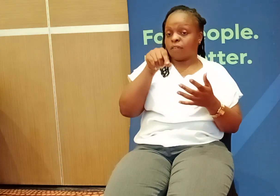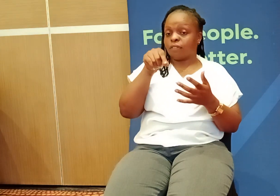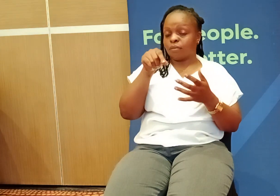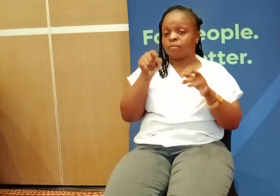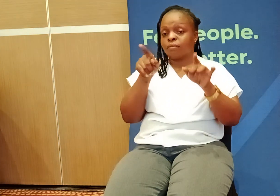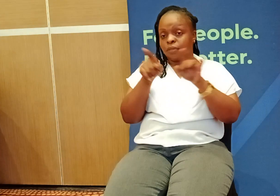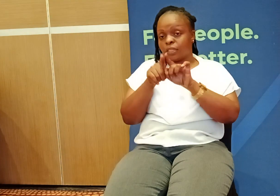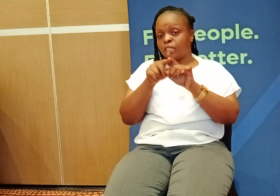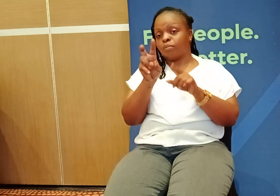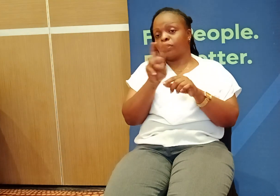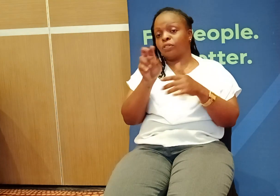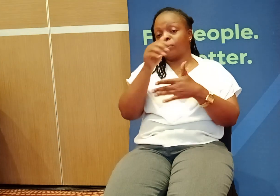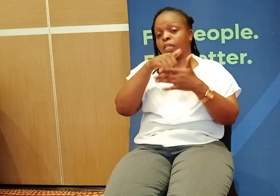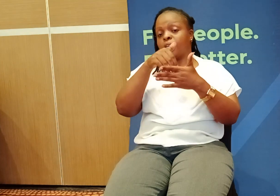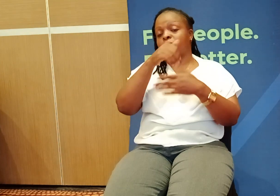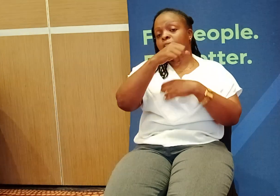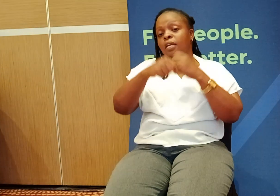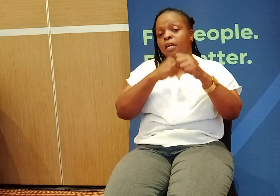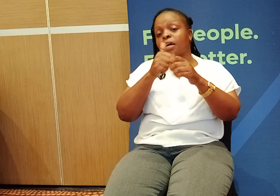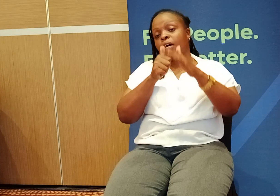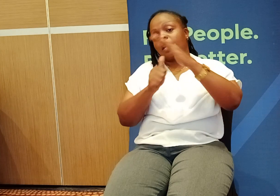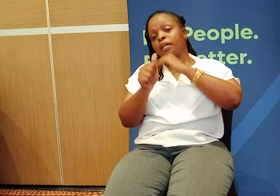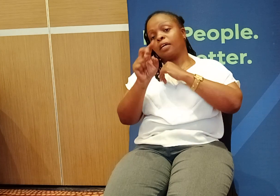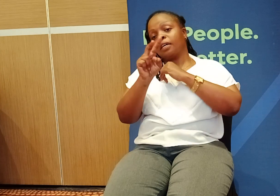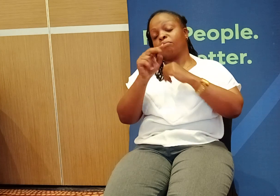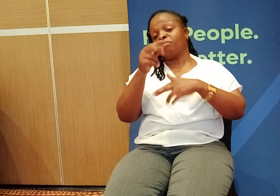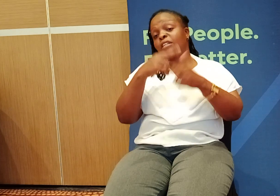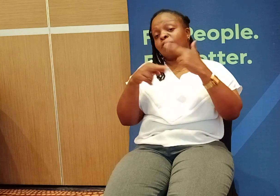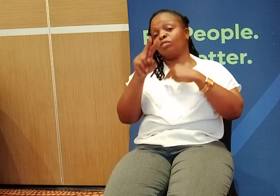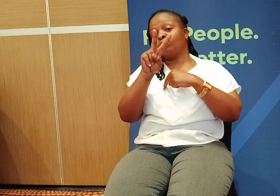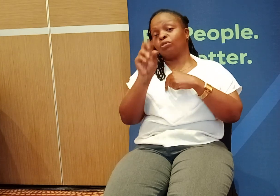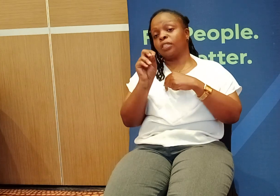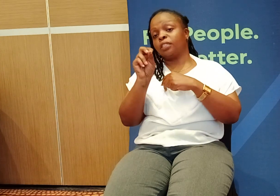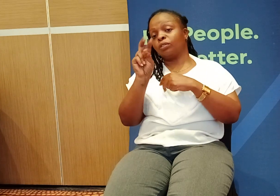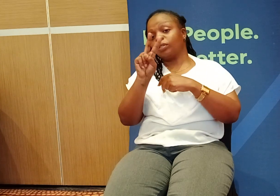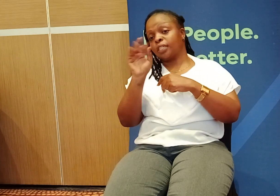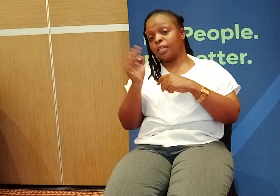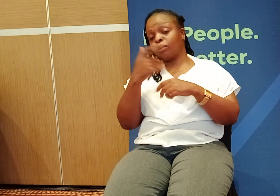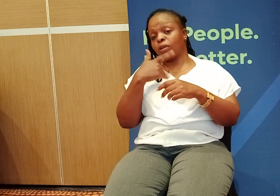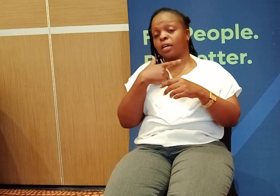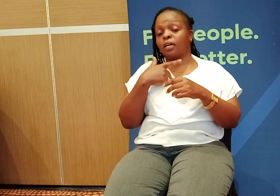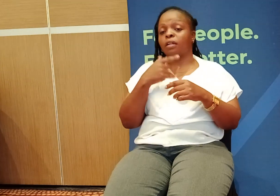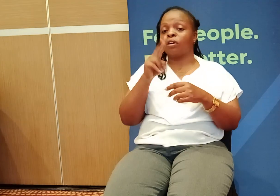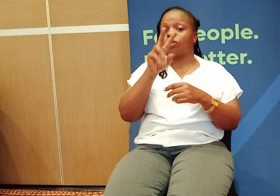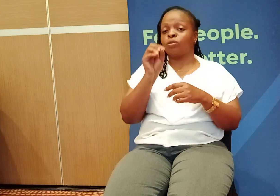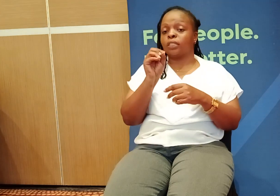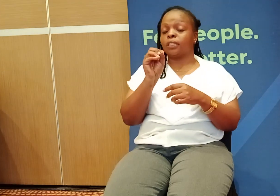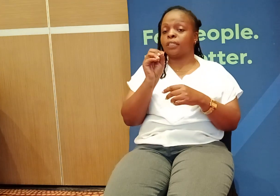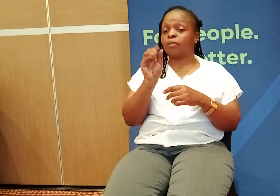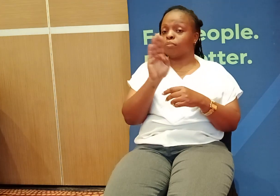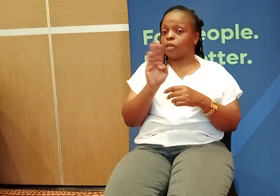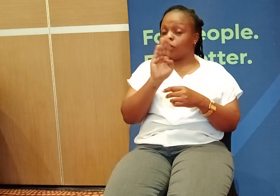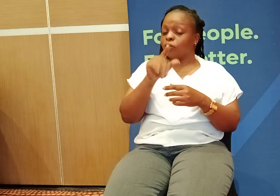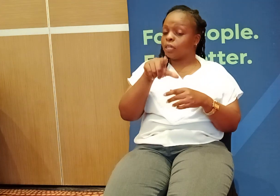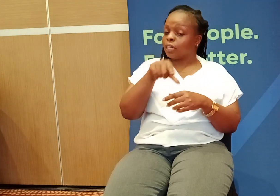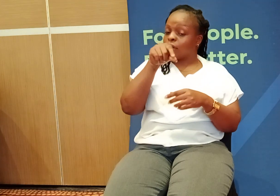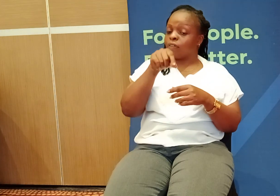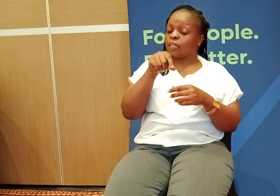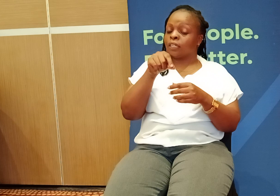in the year under review 2023, we had about 18 billion of recoveries. We also, as part of those recoveries, as we